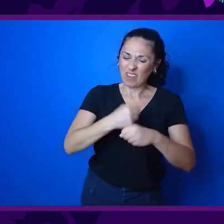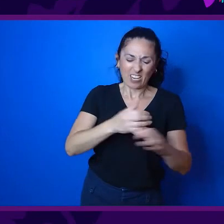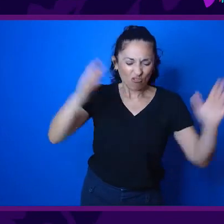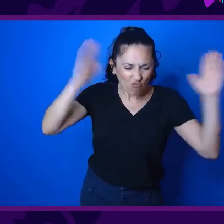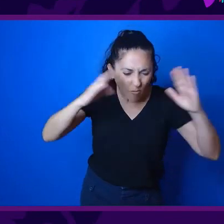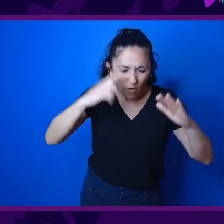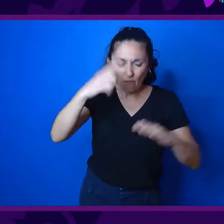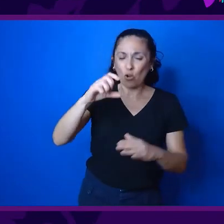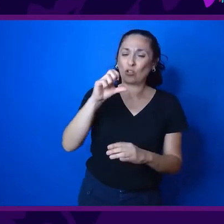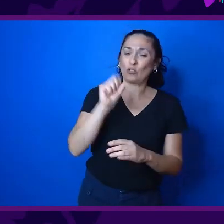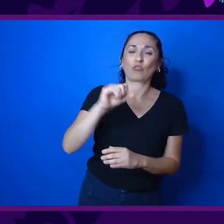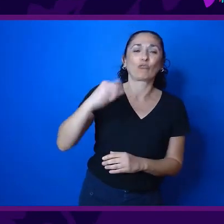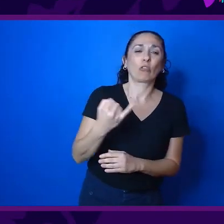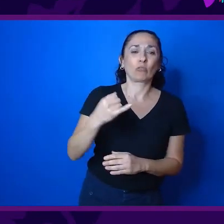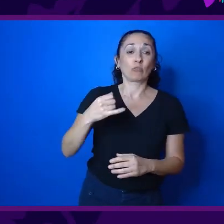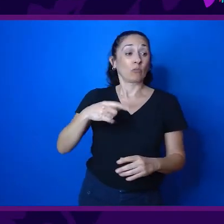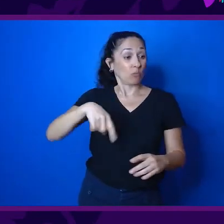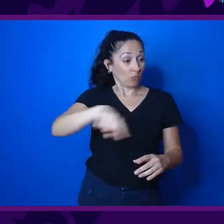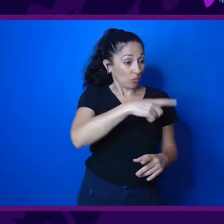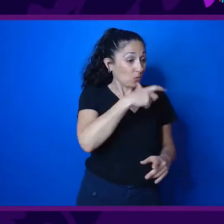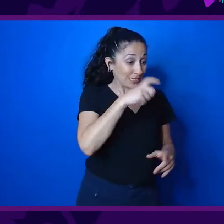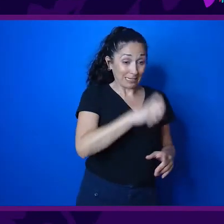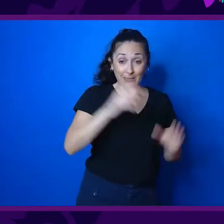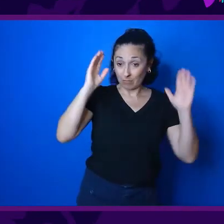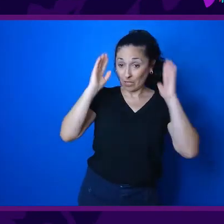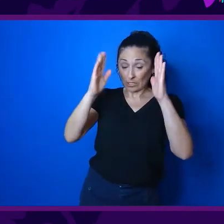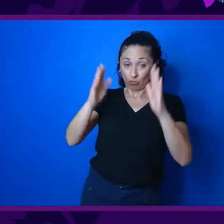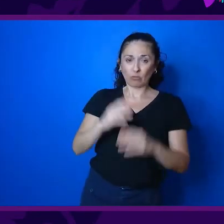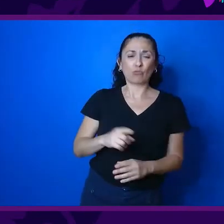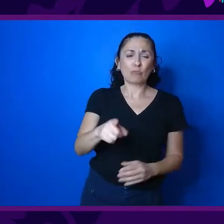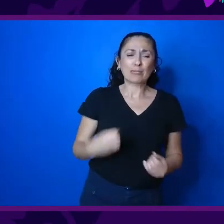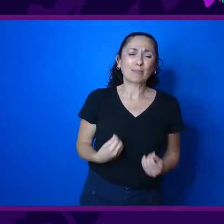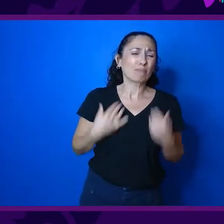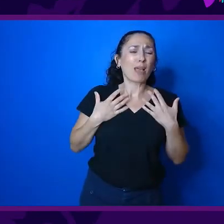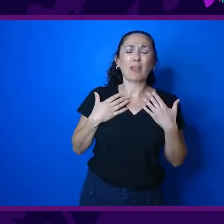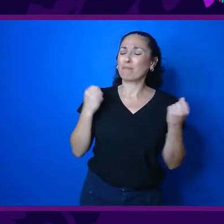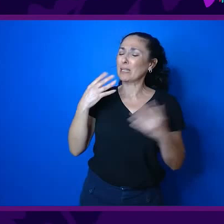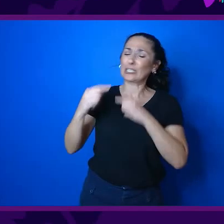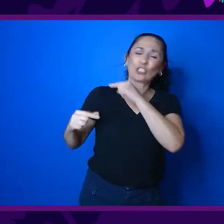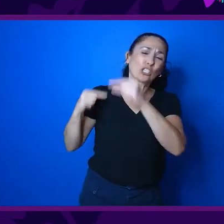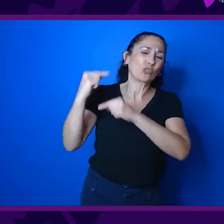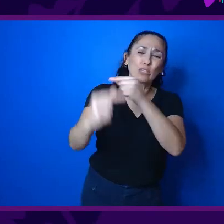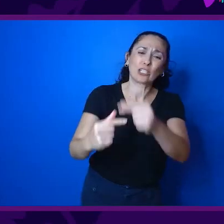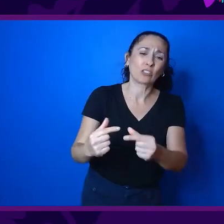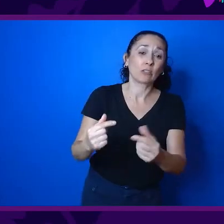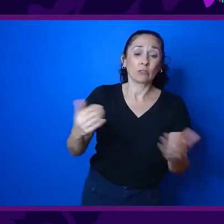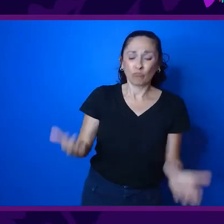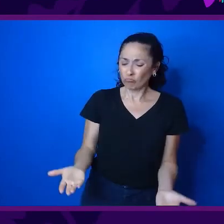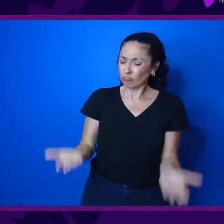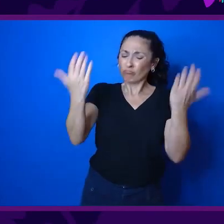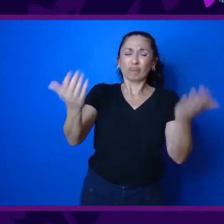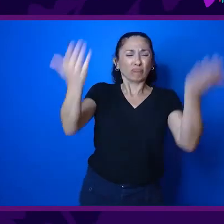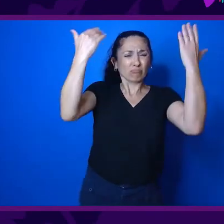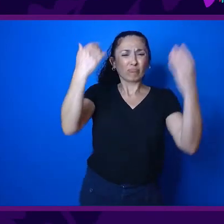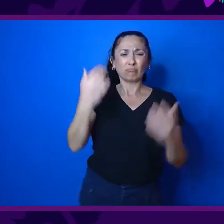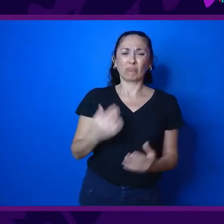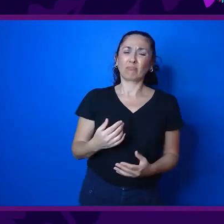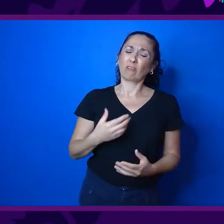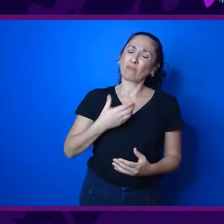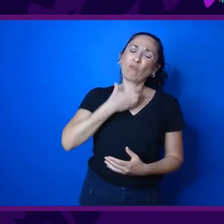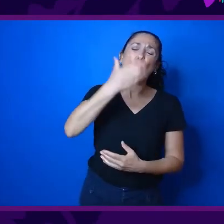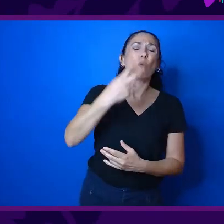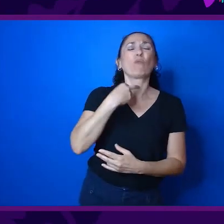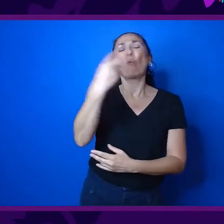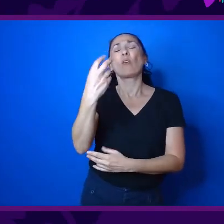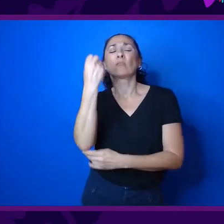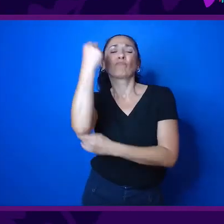most overlooked. You've inspired generations and continue to inspire us to rise up and use our voice for social change wherever